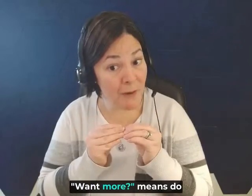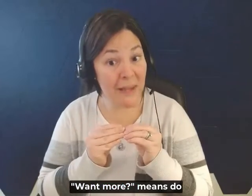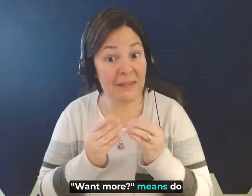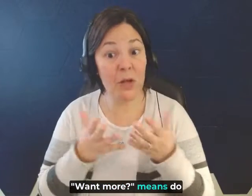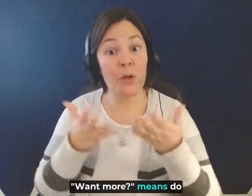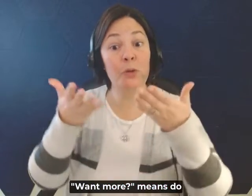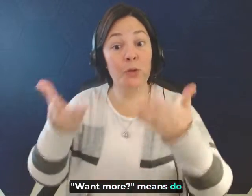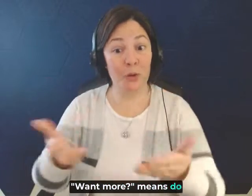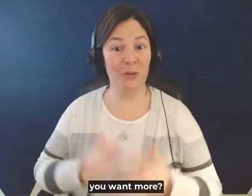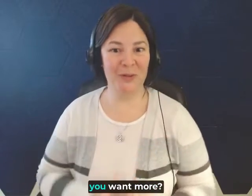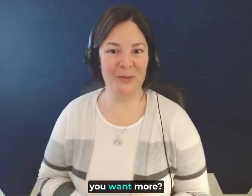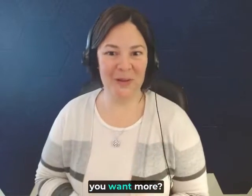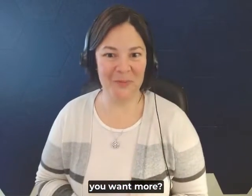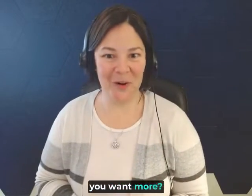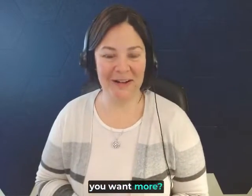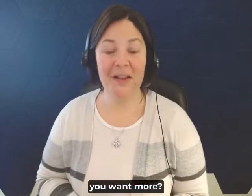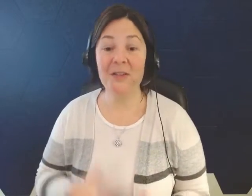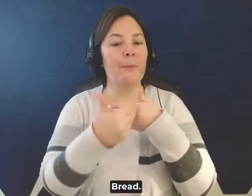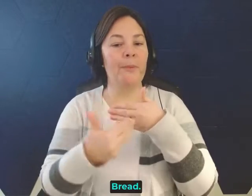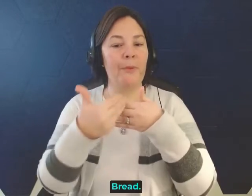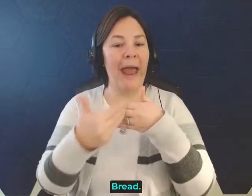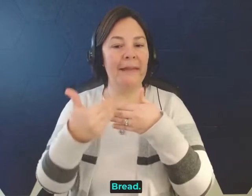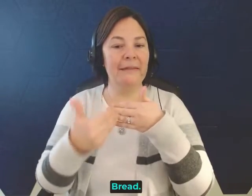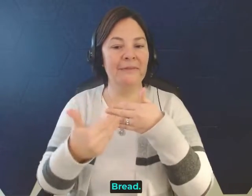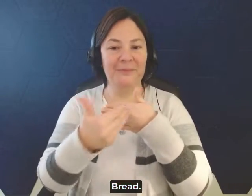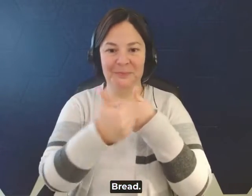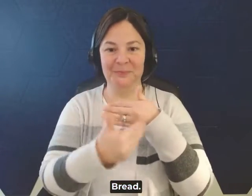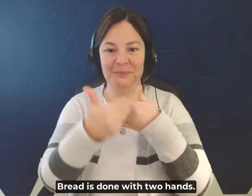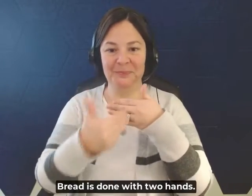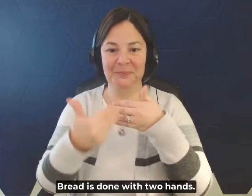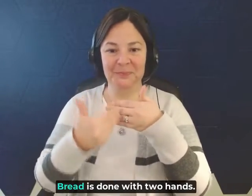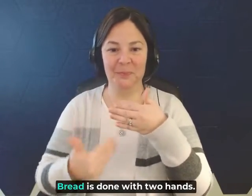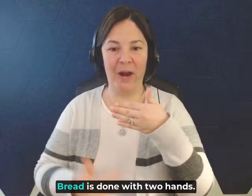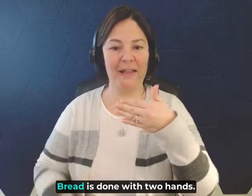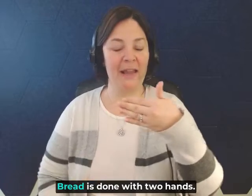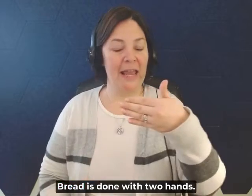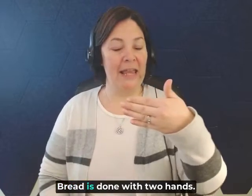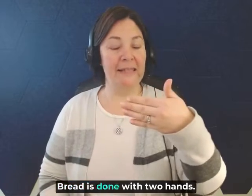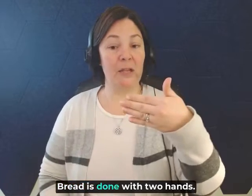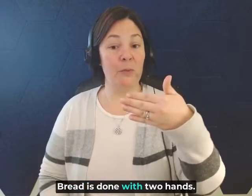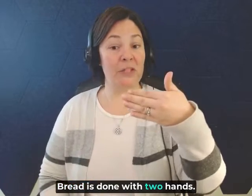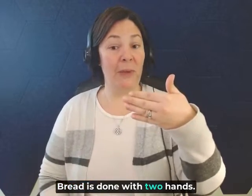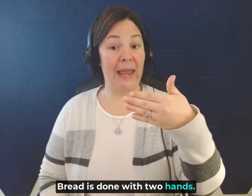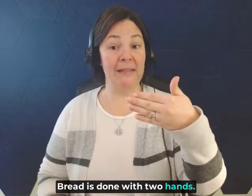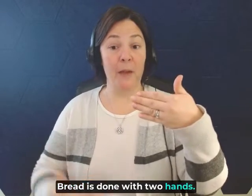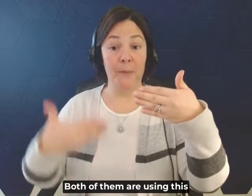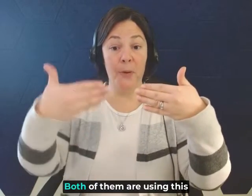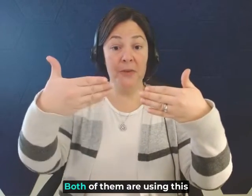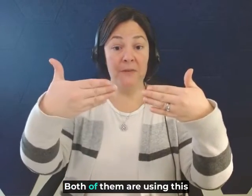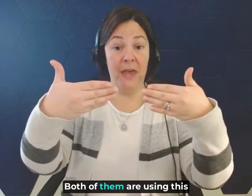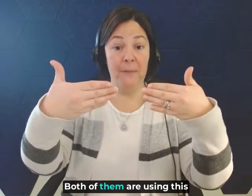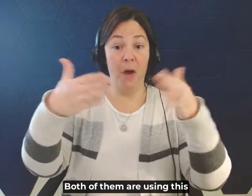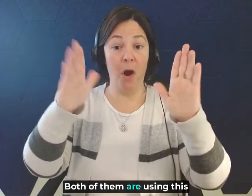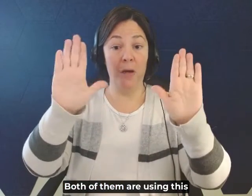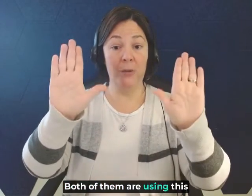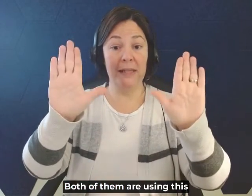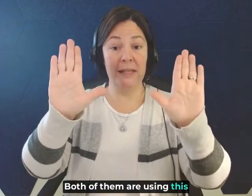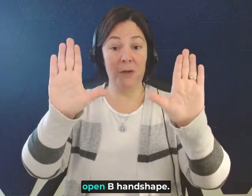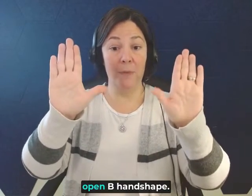means, do you want more? So bread. Bread is done with 2 hands. Both of them are using this open B